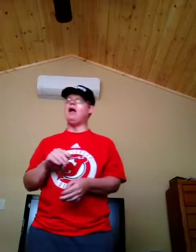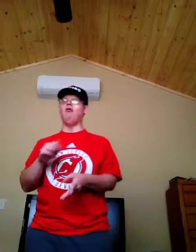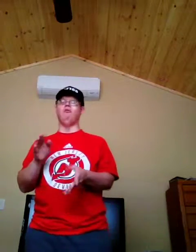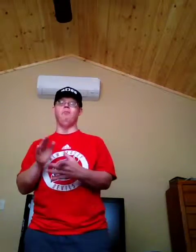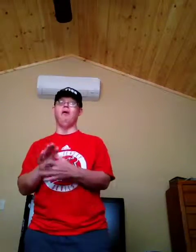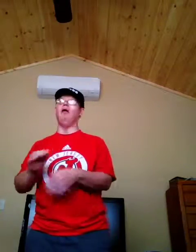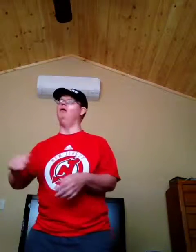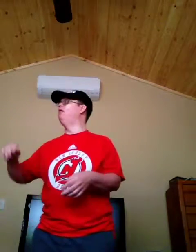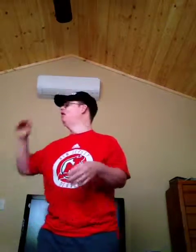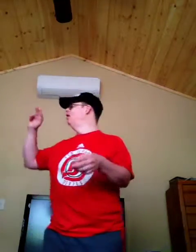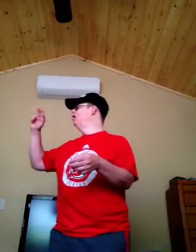He's a good player.